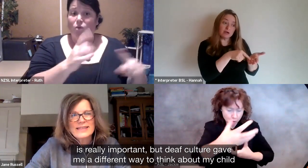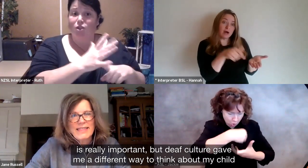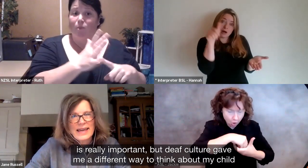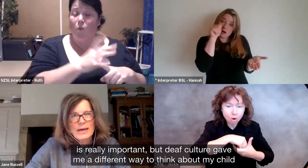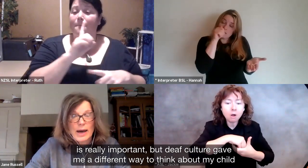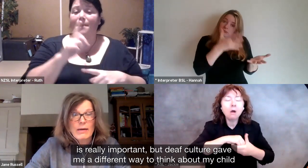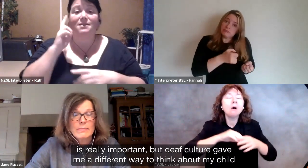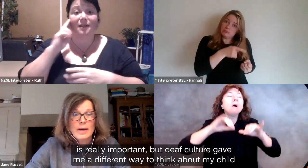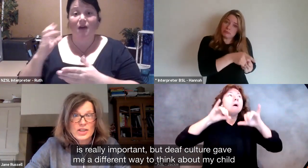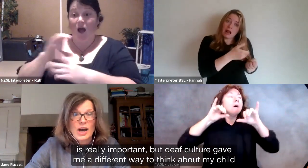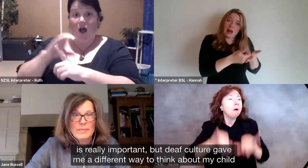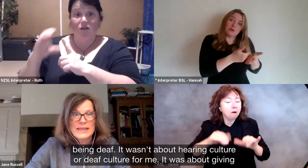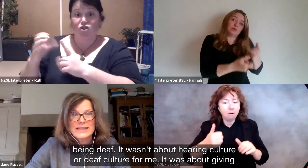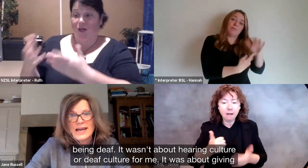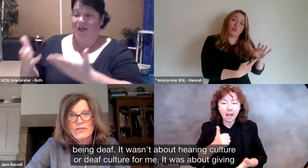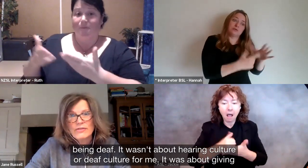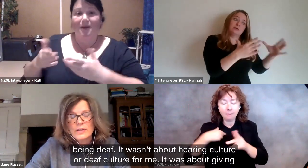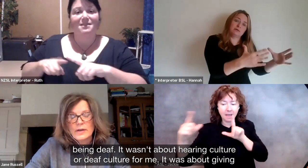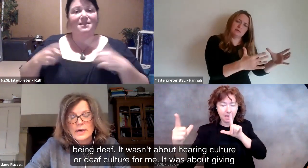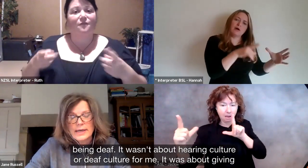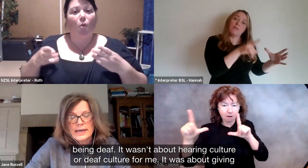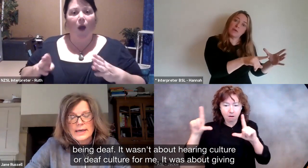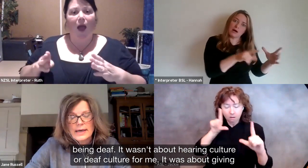to think about my child being deaf.